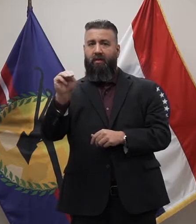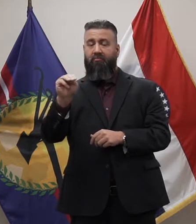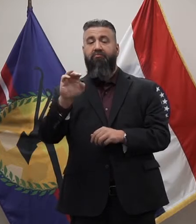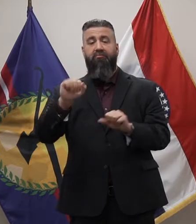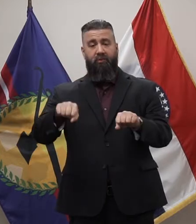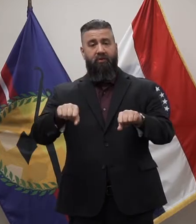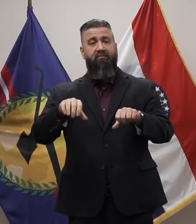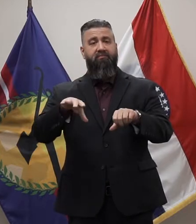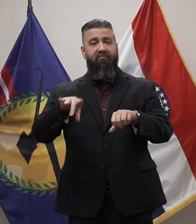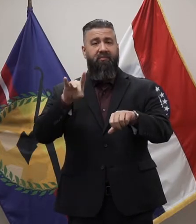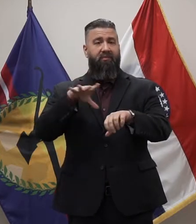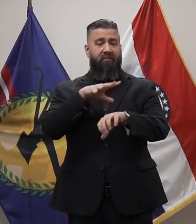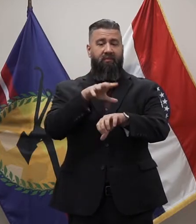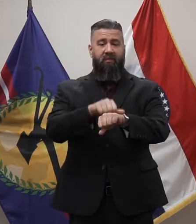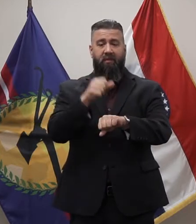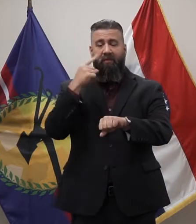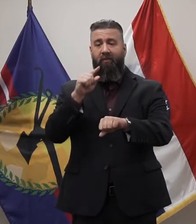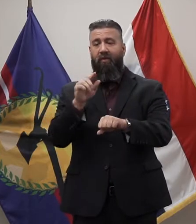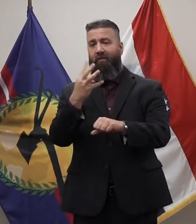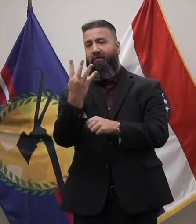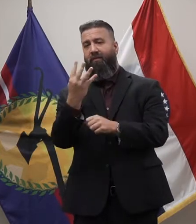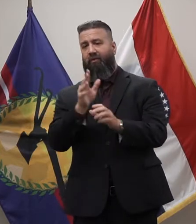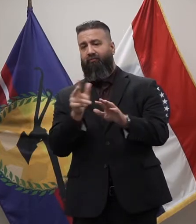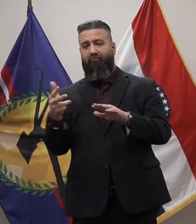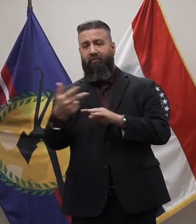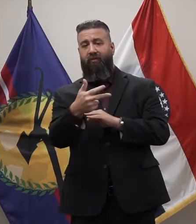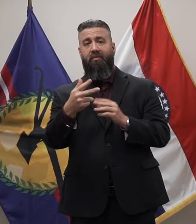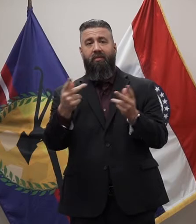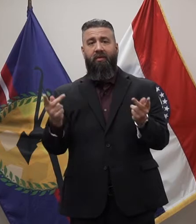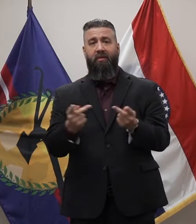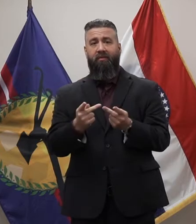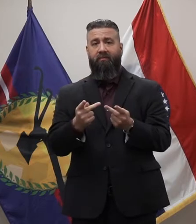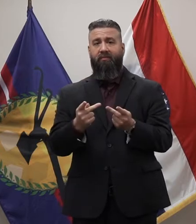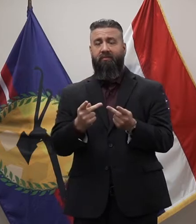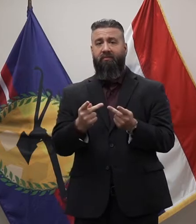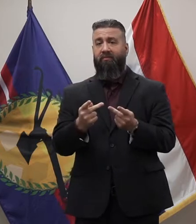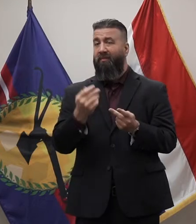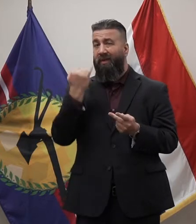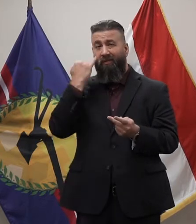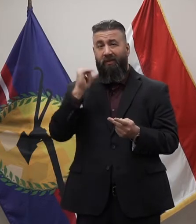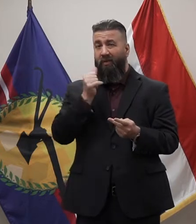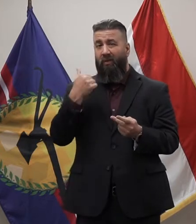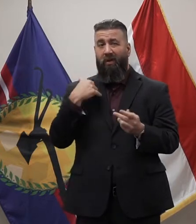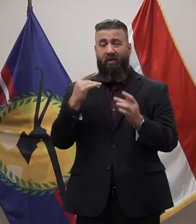today. And if you don't have internet access, please call